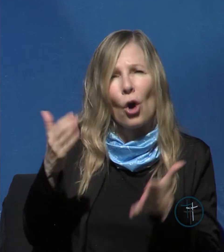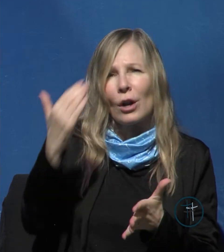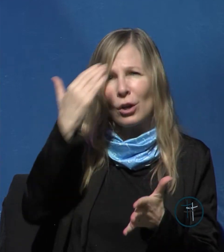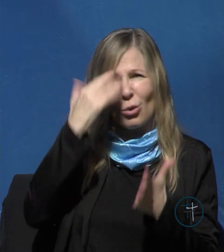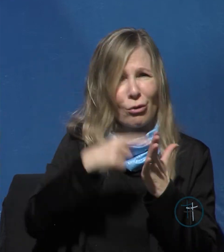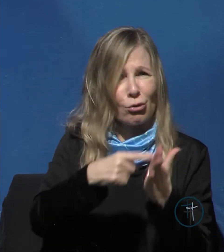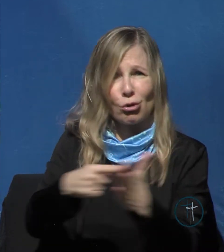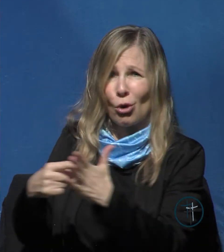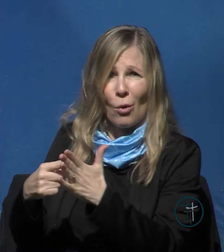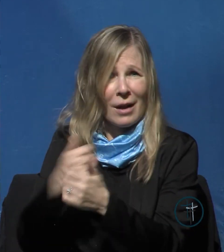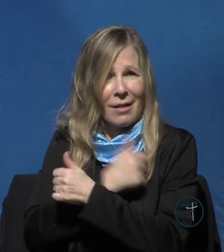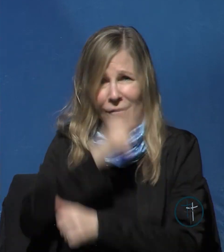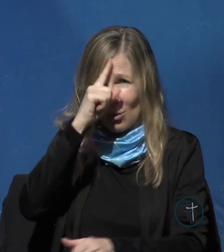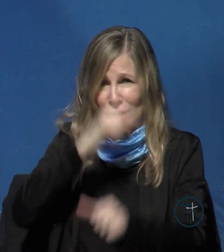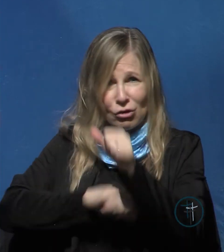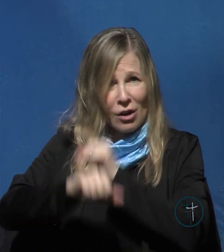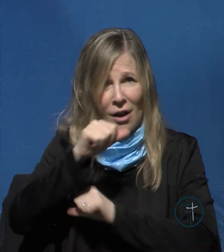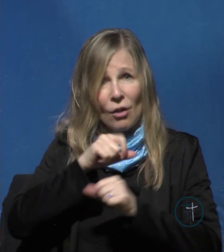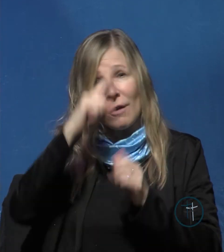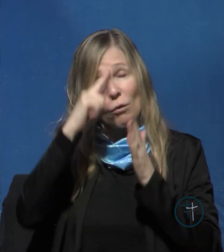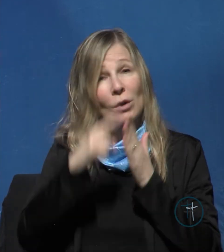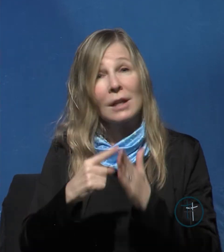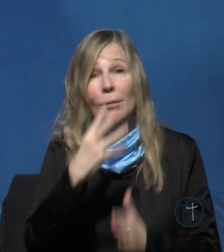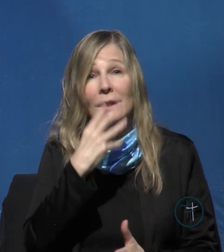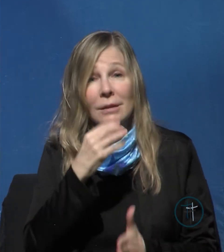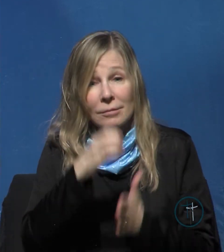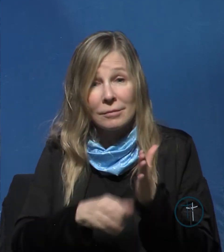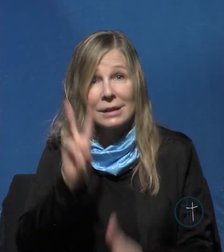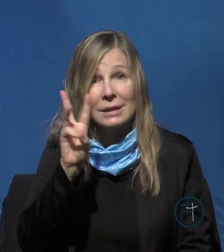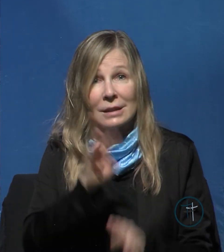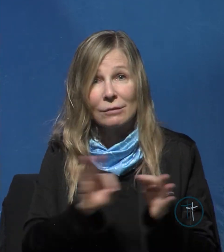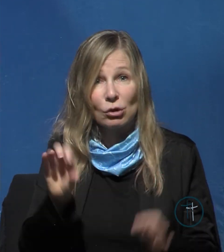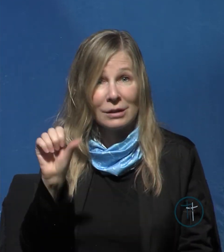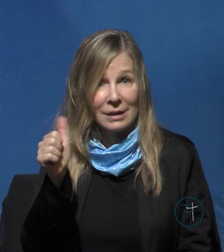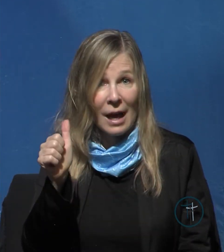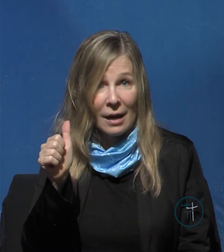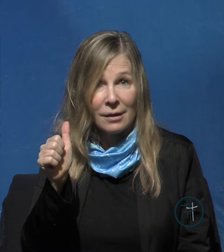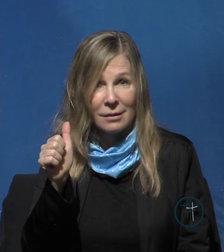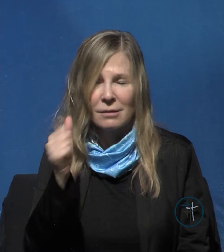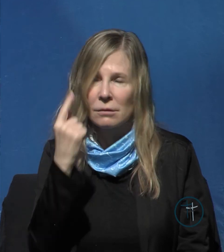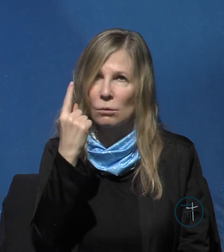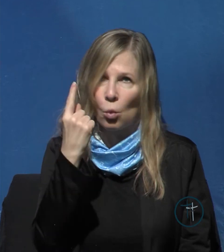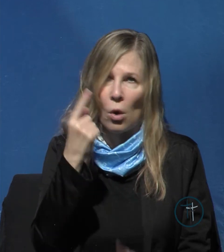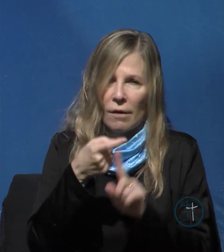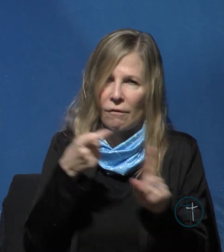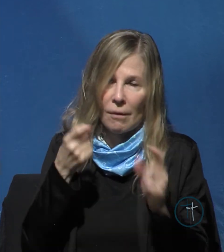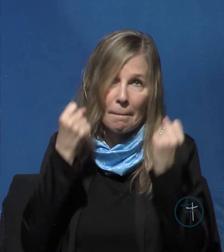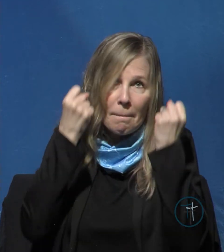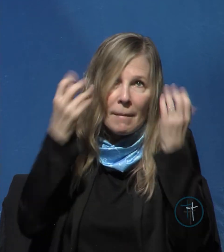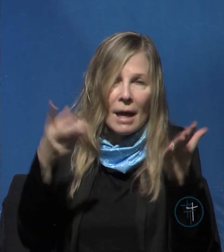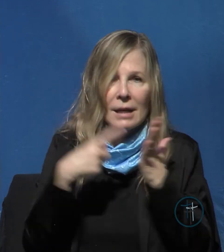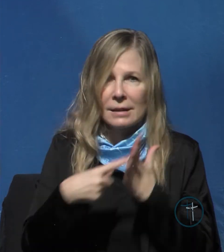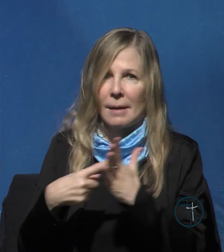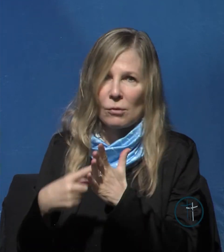showing love for one another. For example, in Hebrews chapter 6, verse 10, and this is just one of many examples in the book,